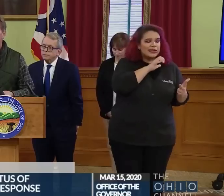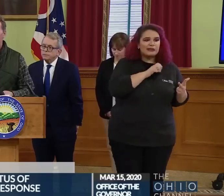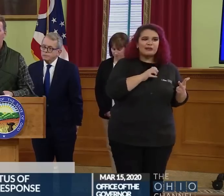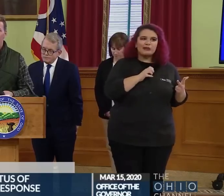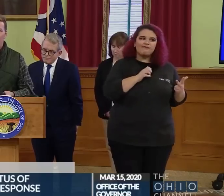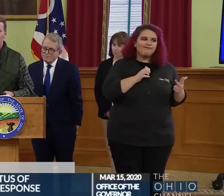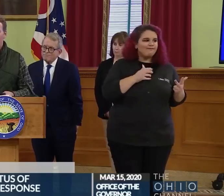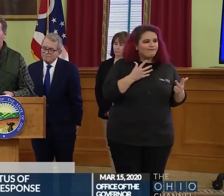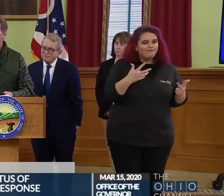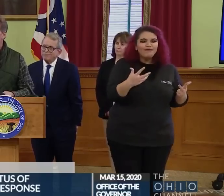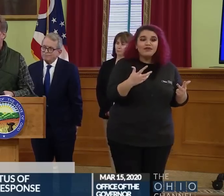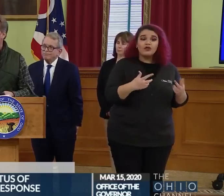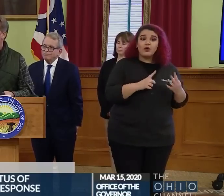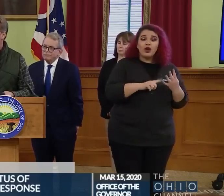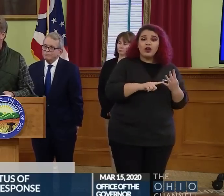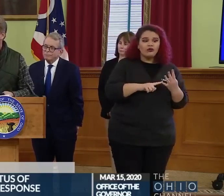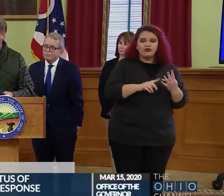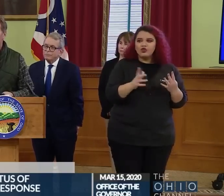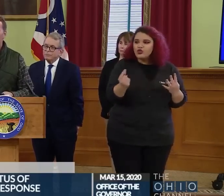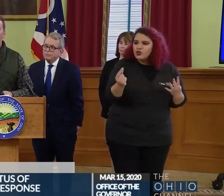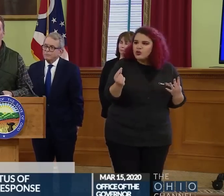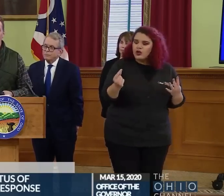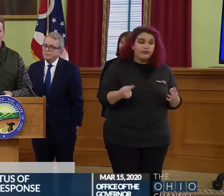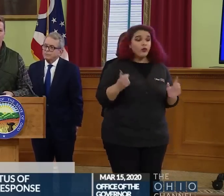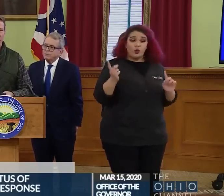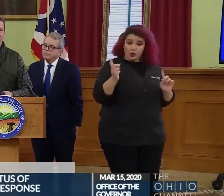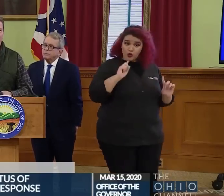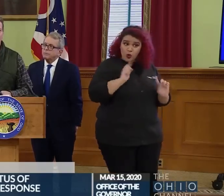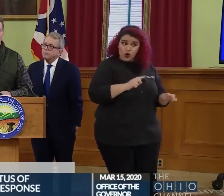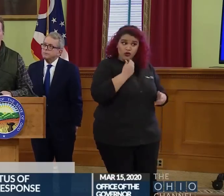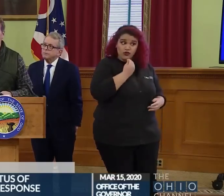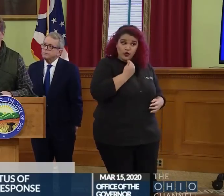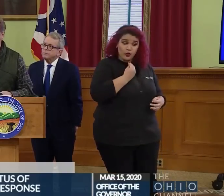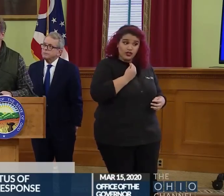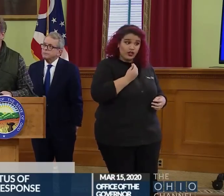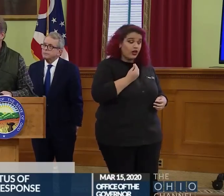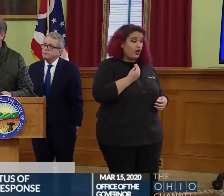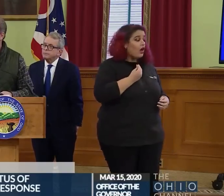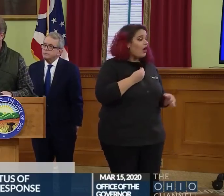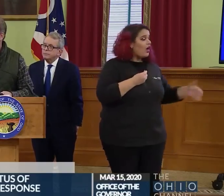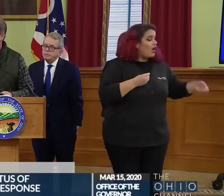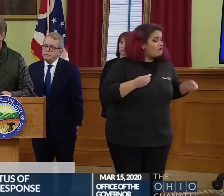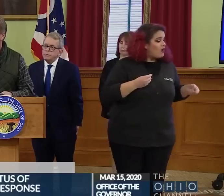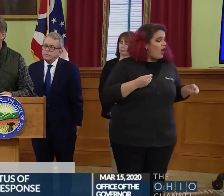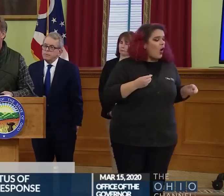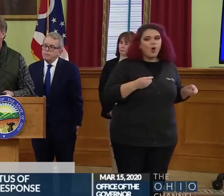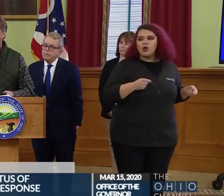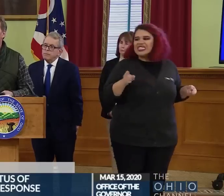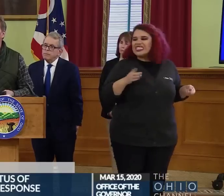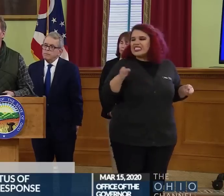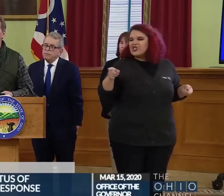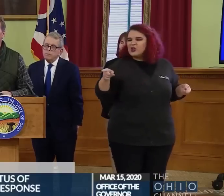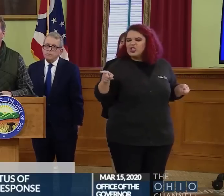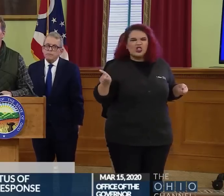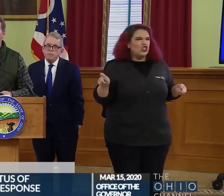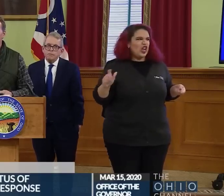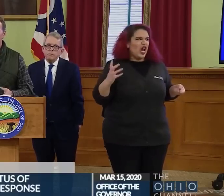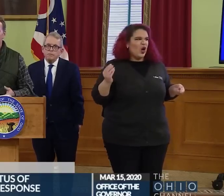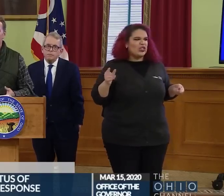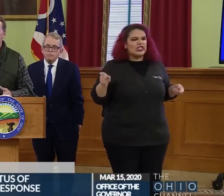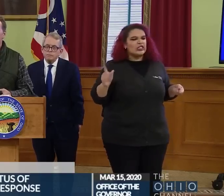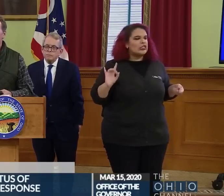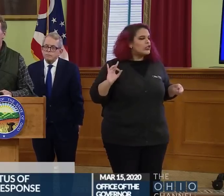those restaurants, pick up some extra carry-out, and drop it off at your neighbor's doorstep who maybe shouldn't go out. These are all things that we